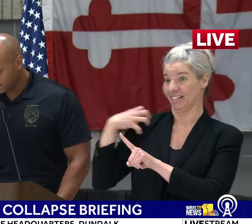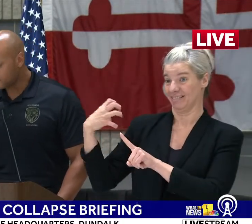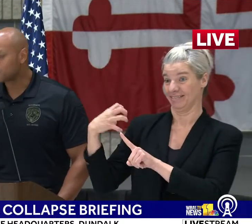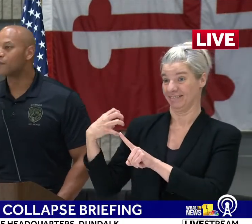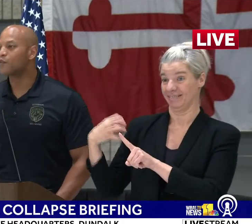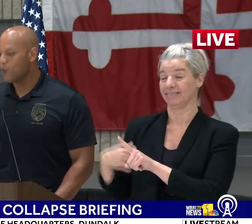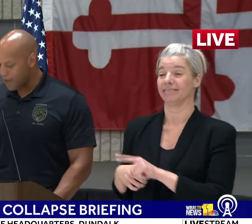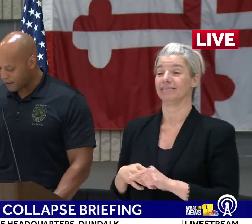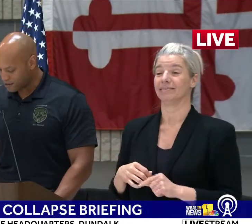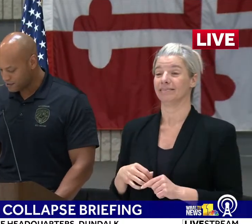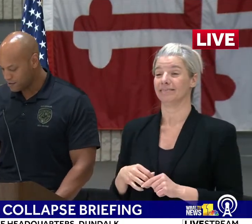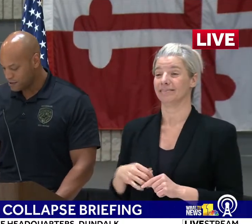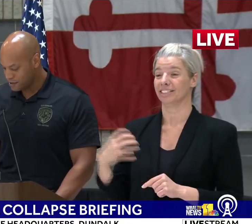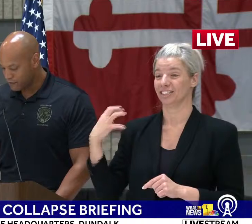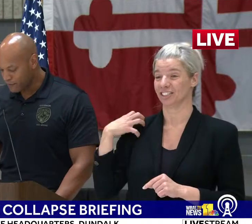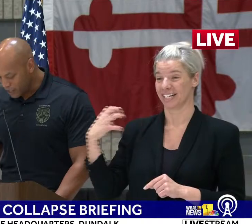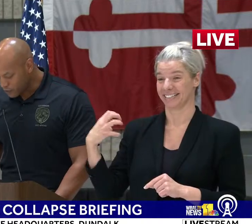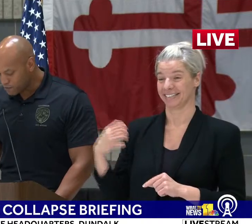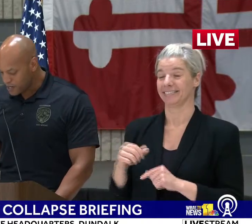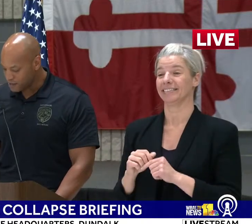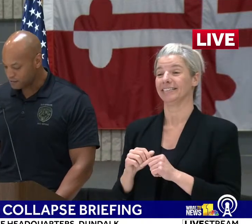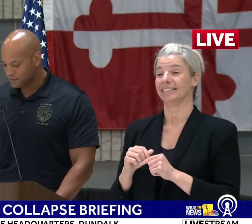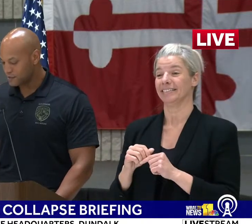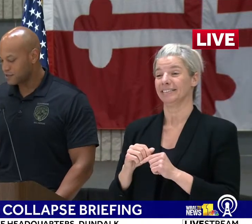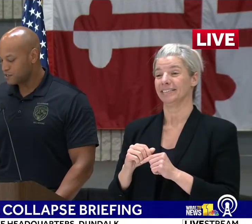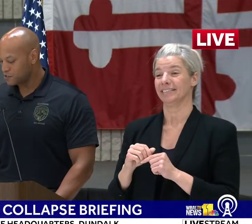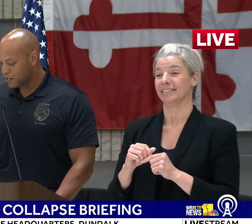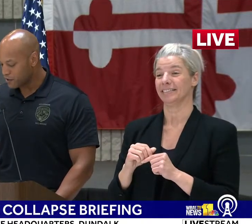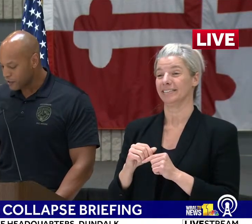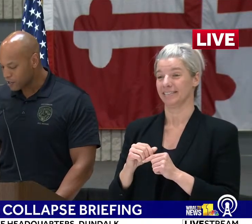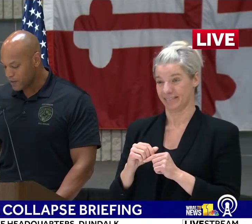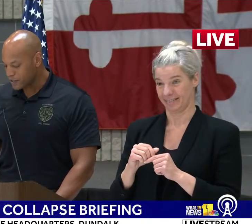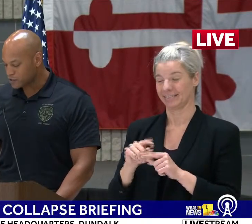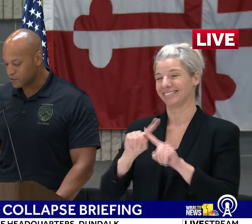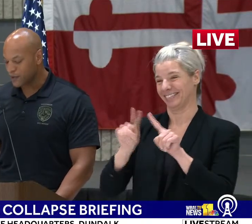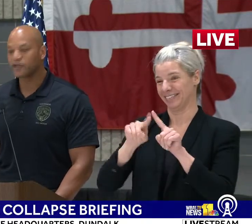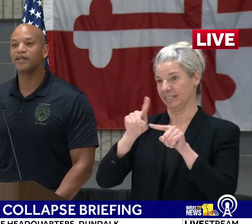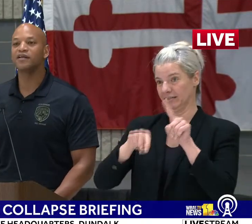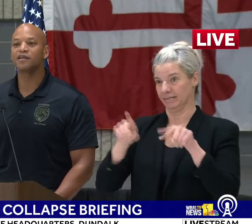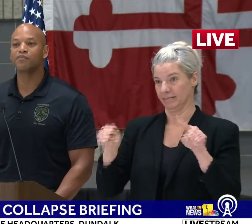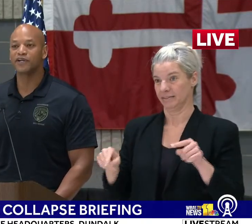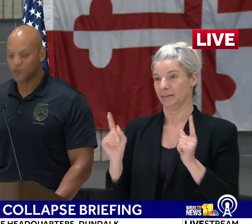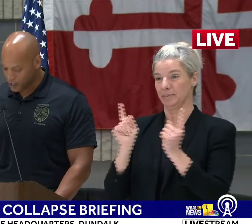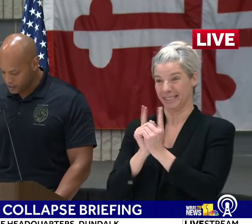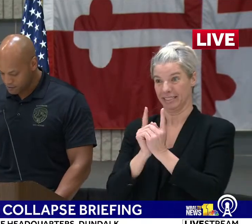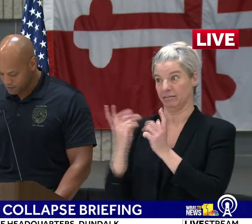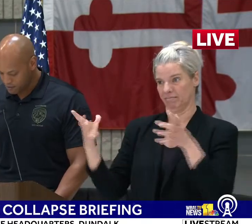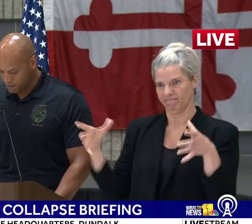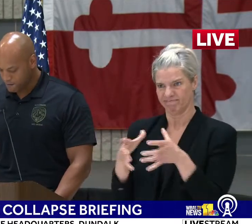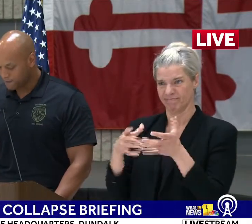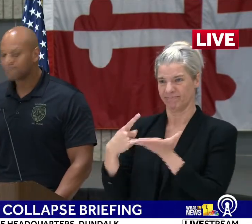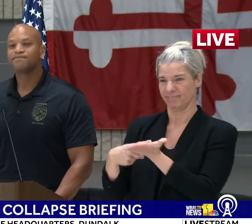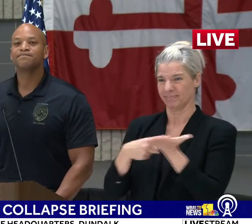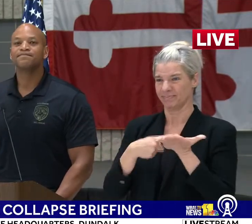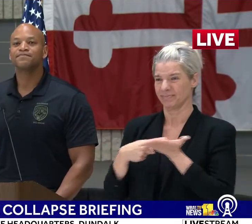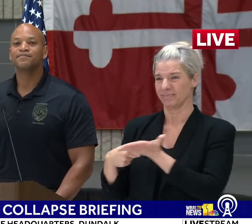Graves, and Chairman Womack for meeting with me and sharing their commitment to rebuilding the bridge